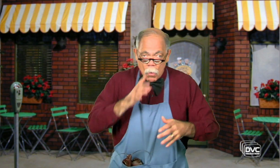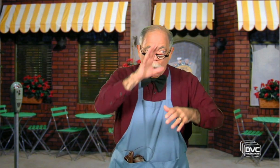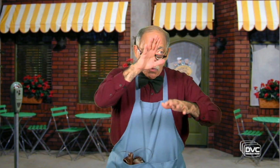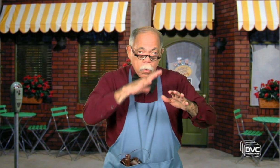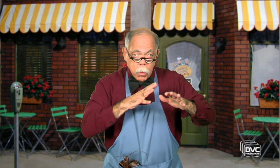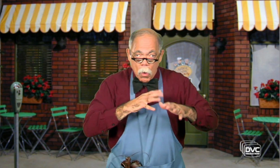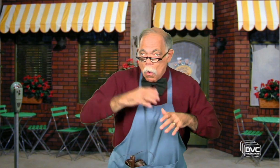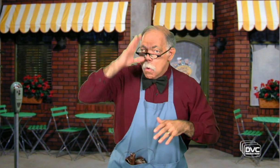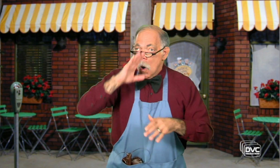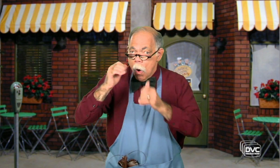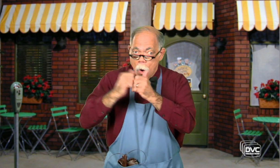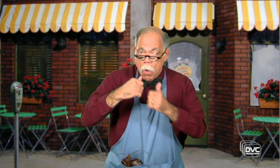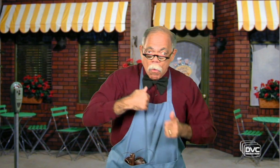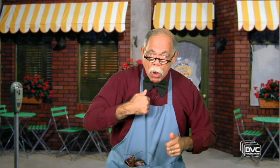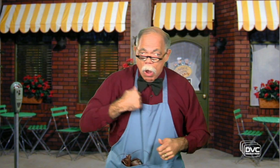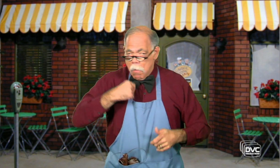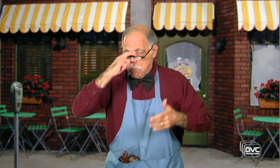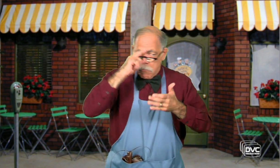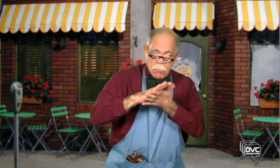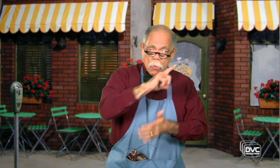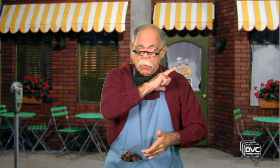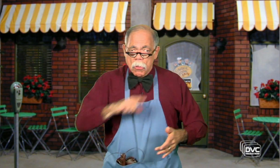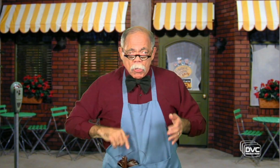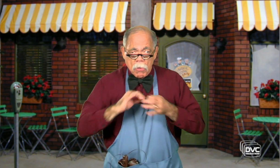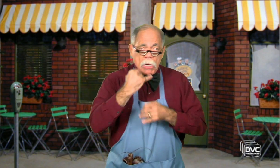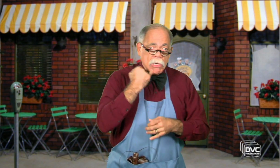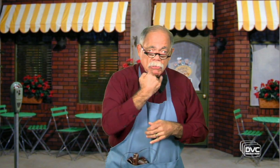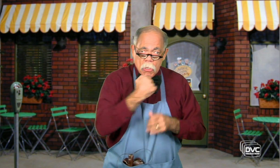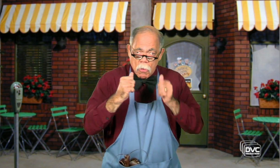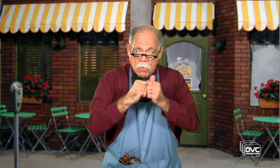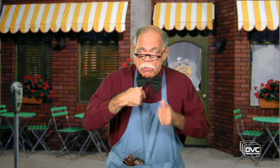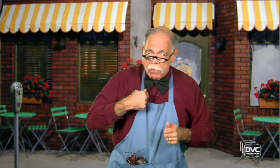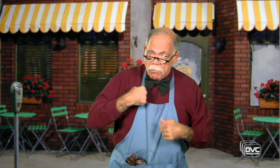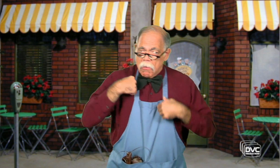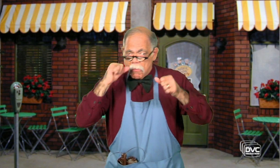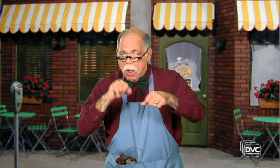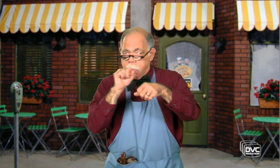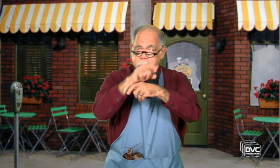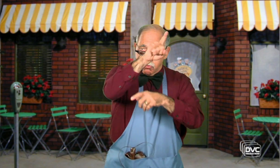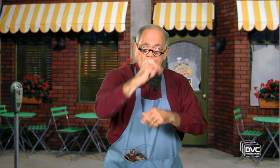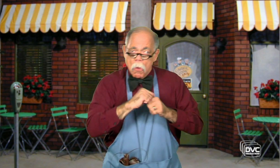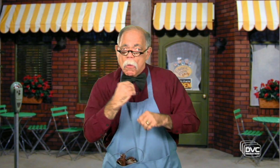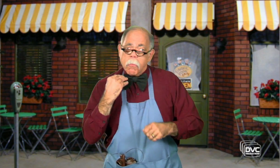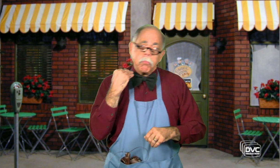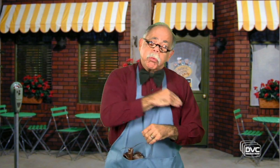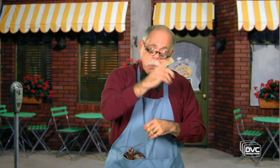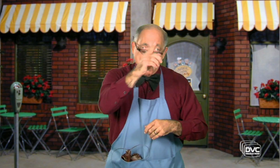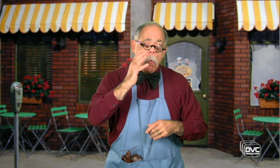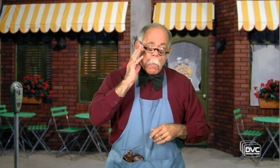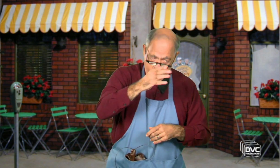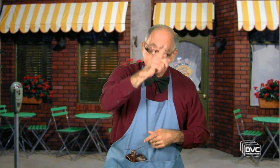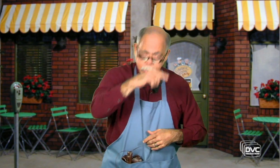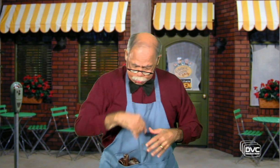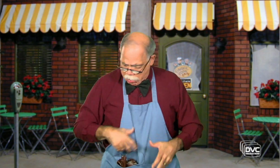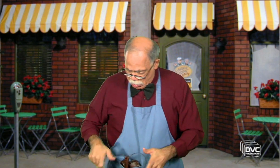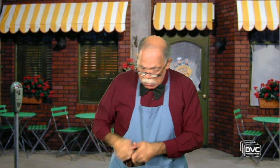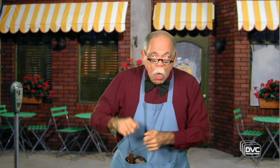David answered, "With the Lord of Israel, with me, I will kill you, and I will cut off your head." David put a stone